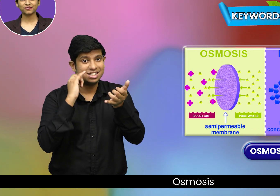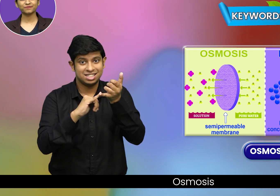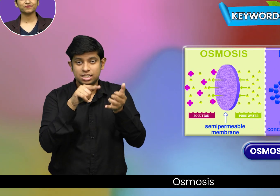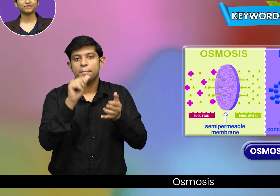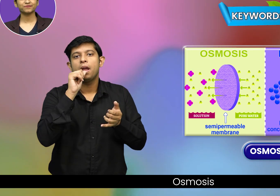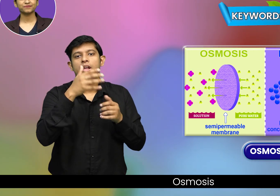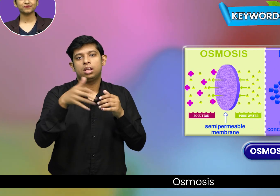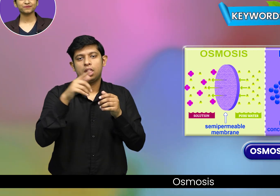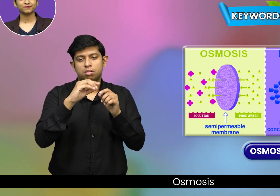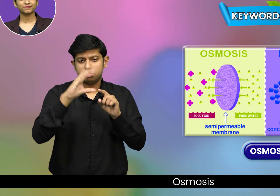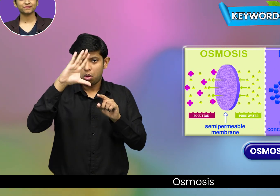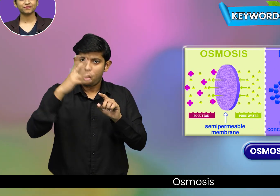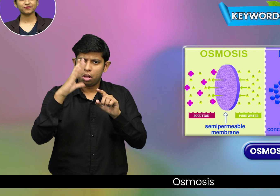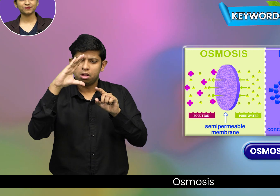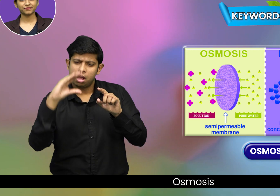osmosis,